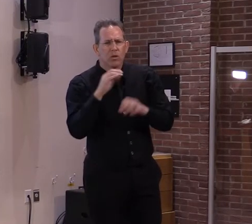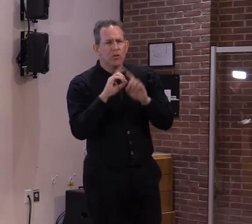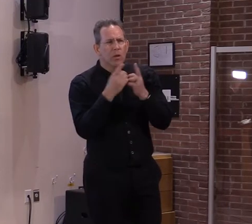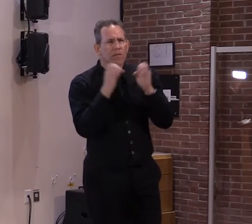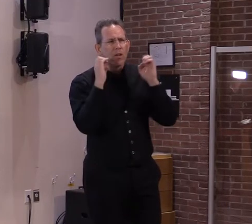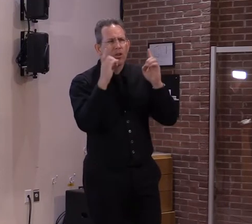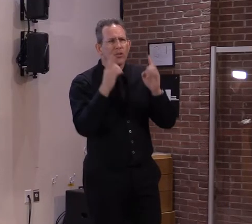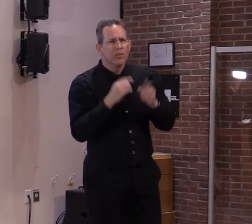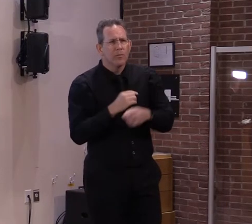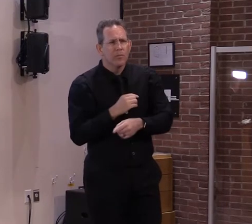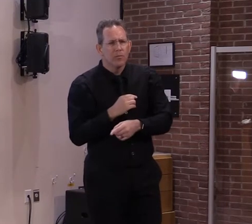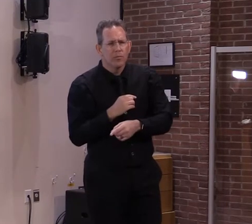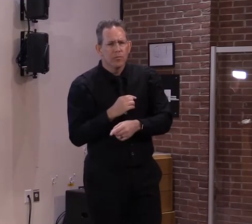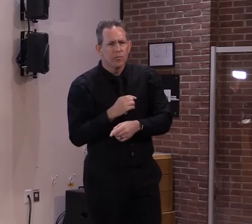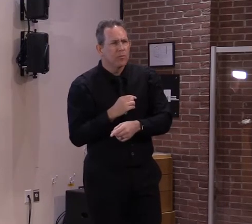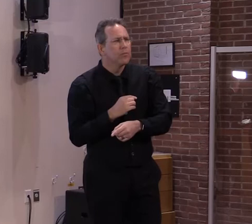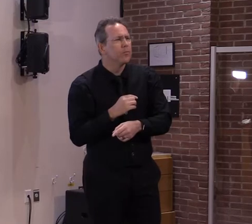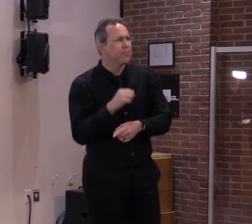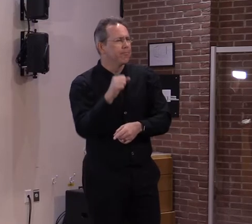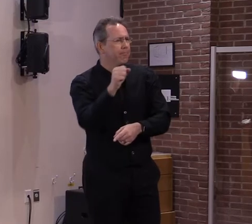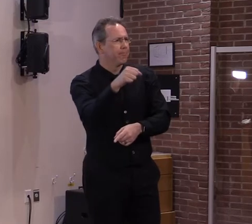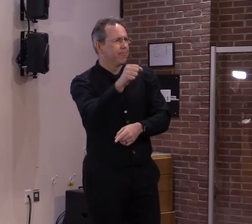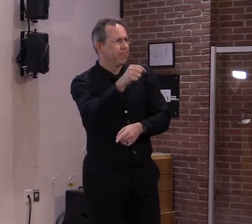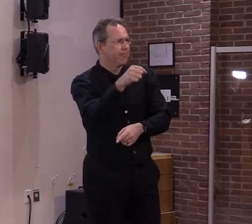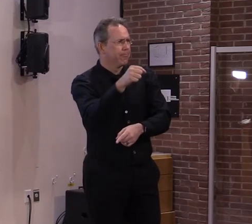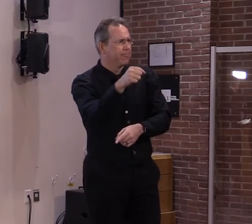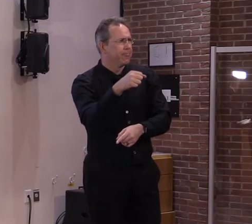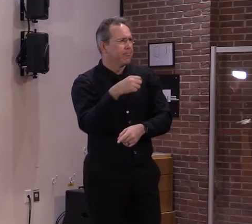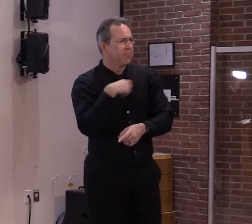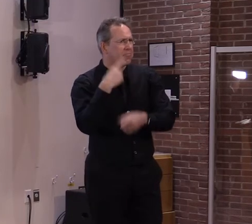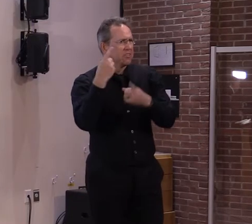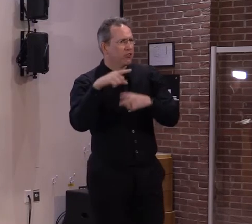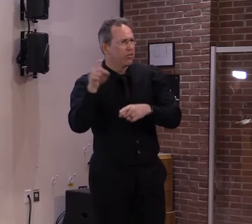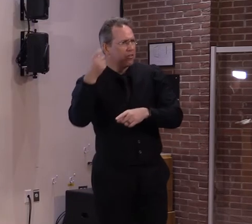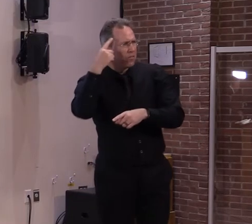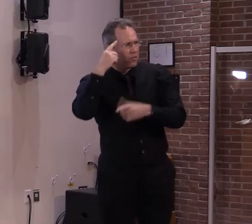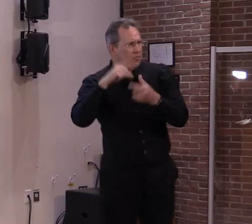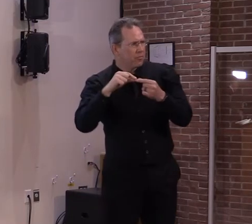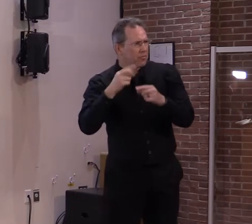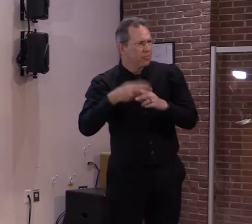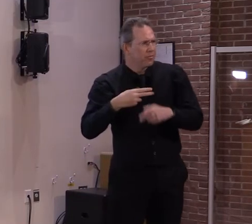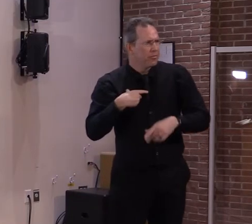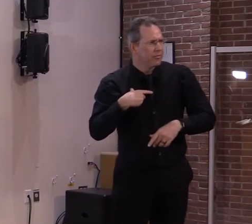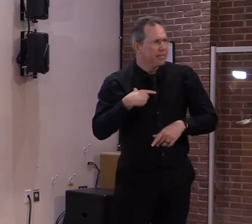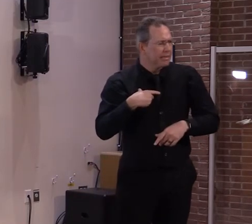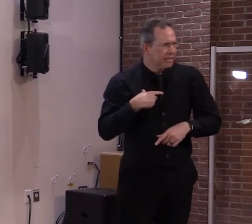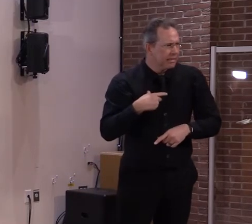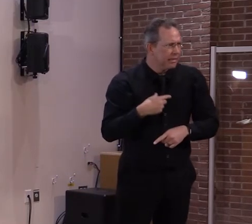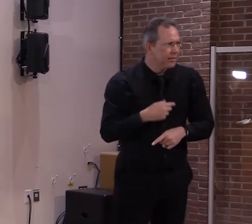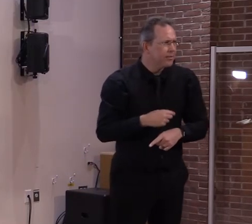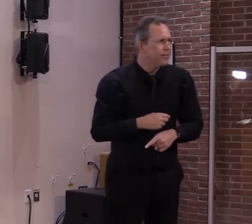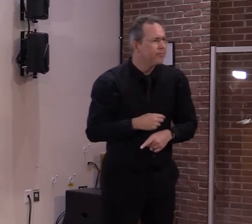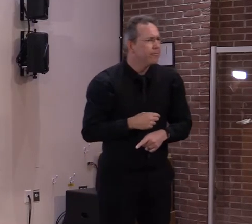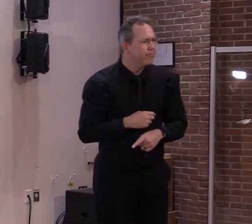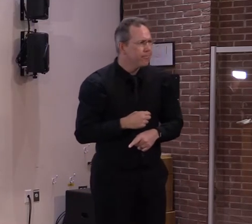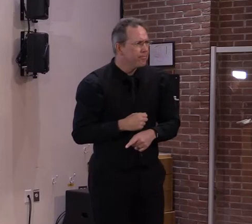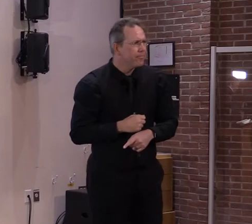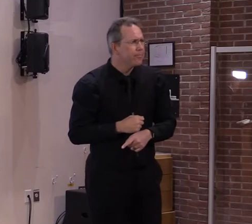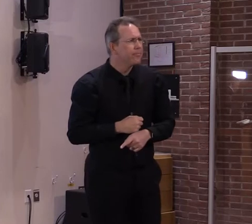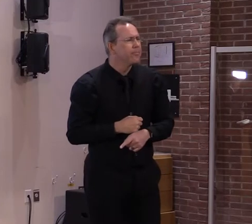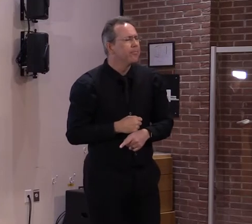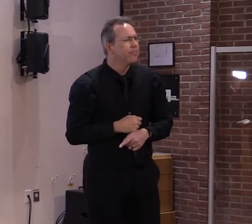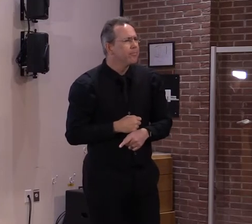Governor, I would just echo that and suggest that, you know, from the state perspective, we've addressed, I think, many